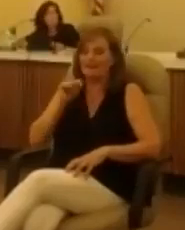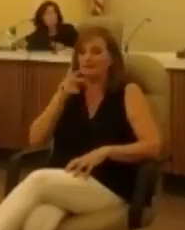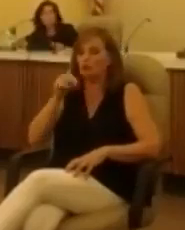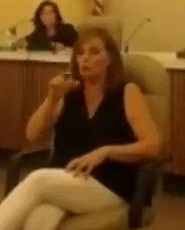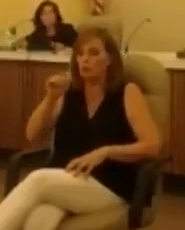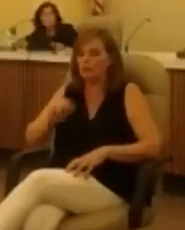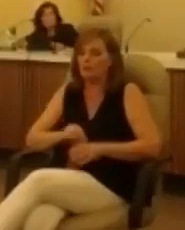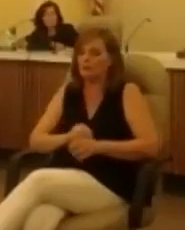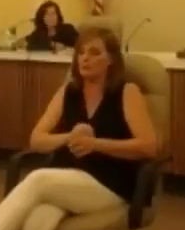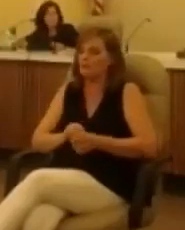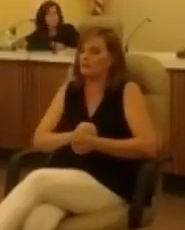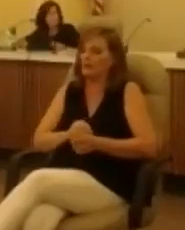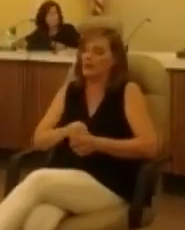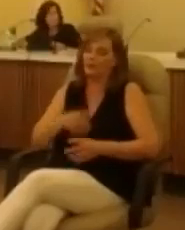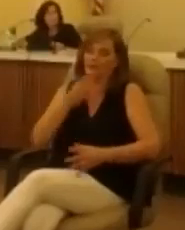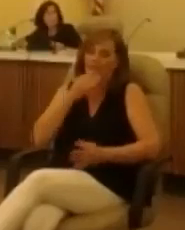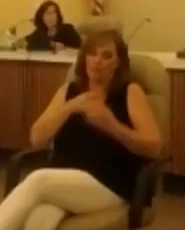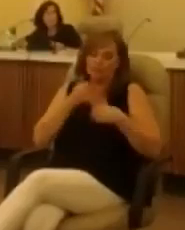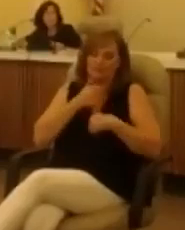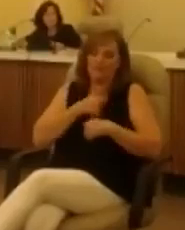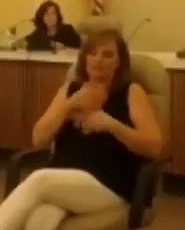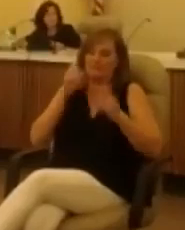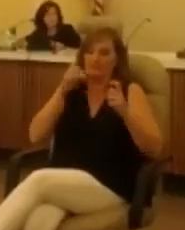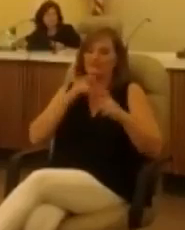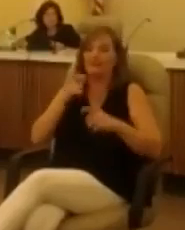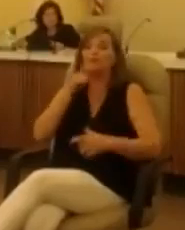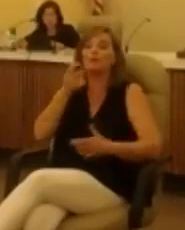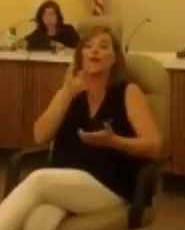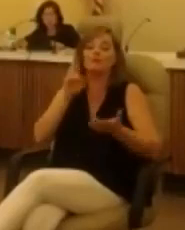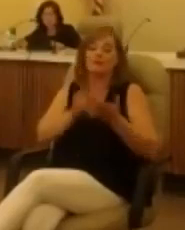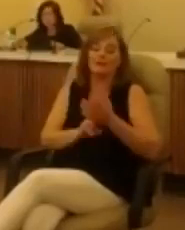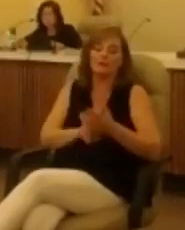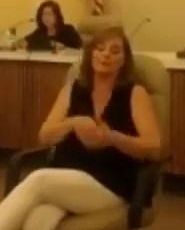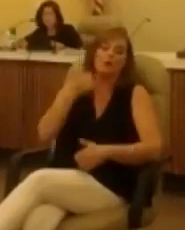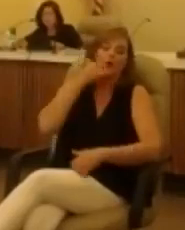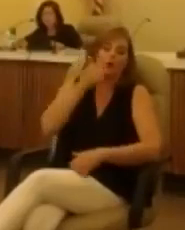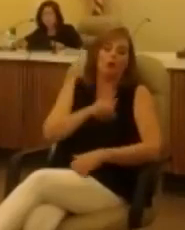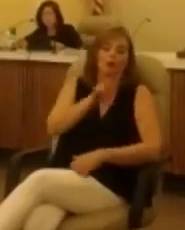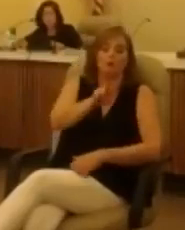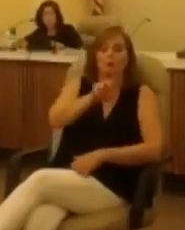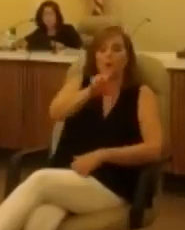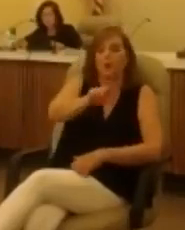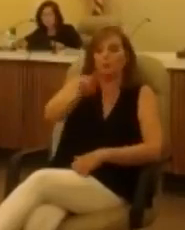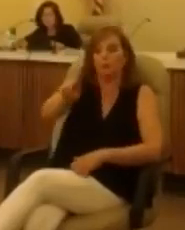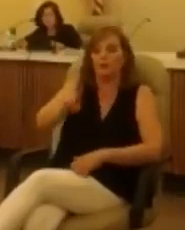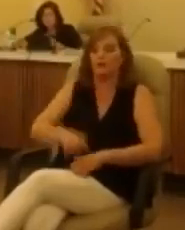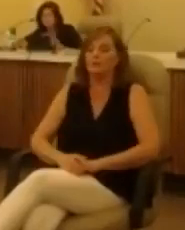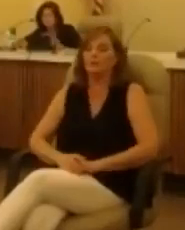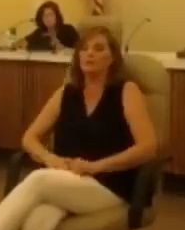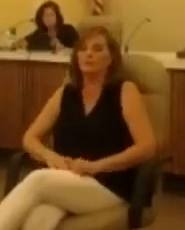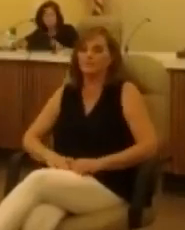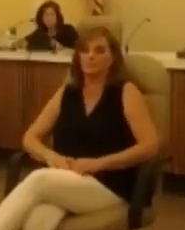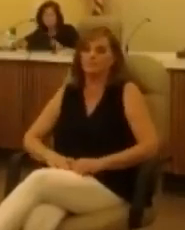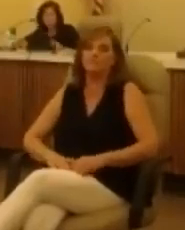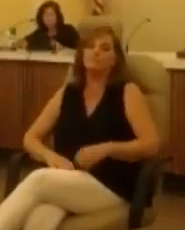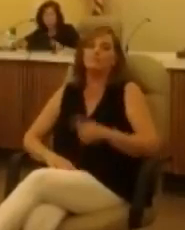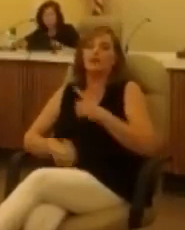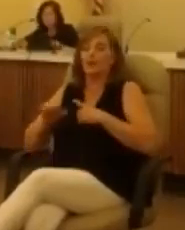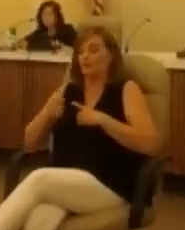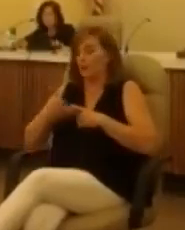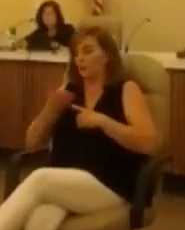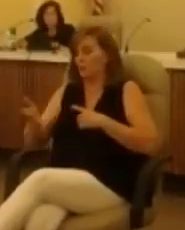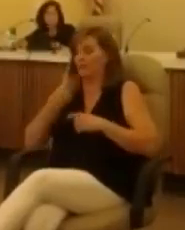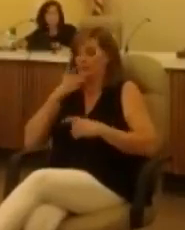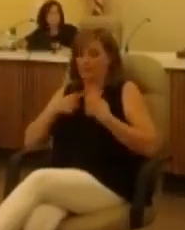haven't signed up, call Amazing. 211 and sign up. Yeah, just, Okay. I mean, do it. The other good thing It's a about this